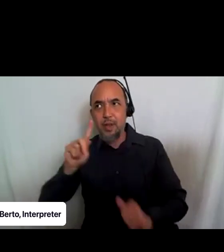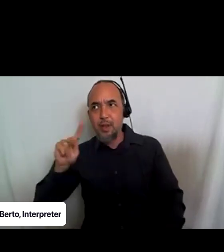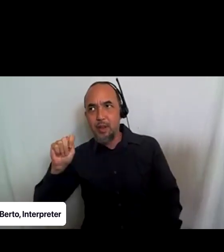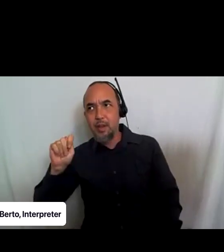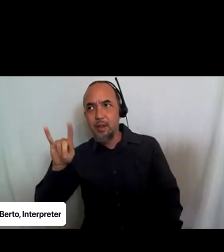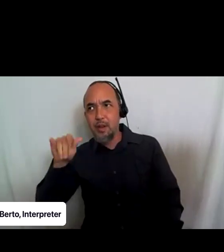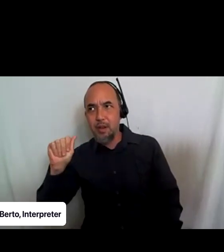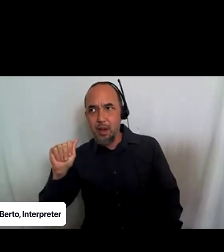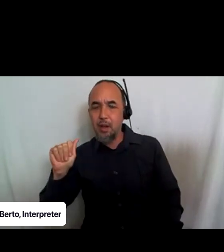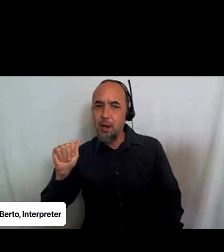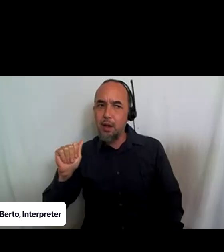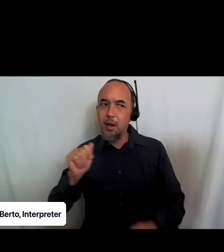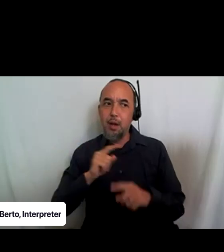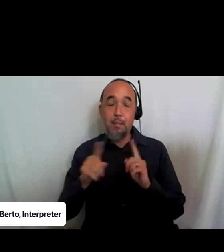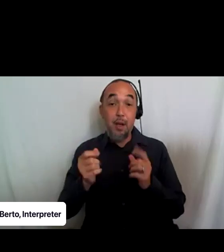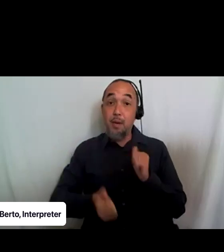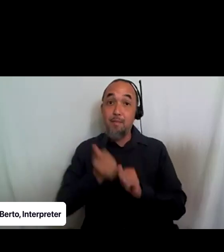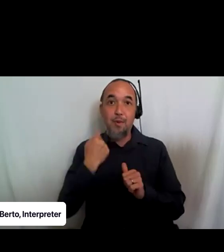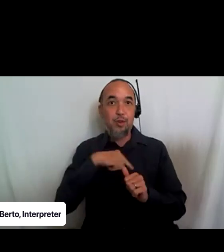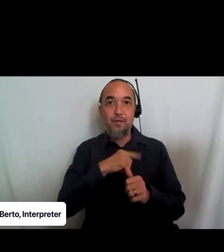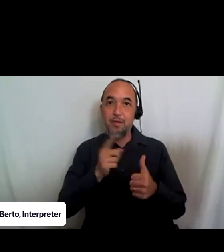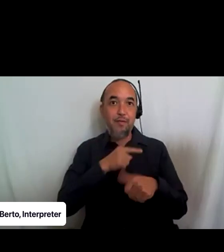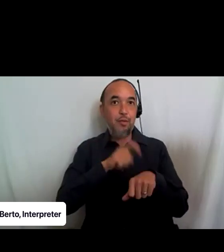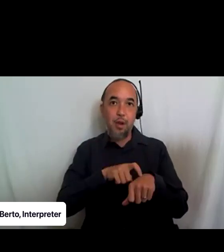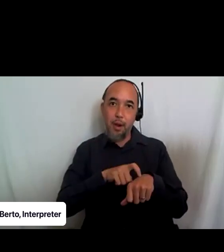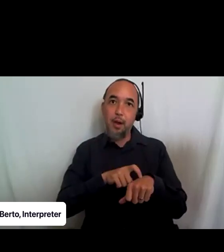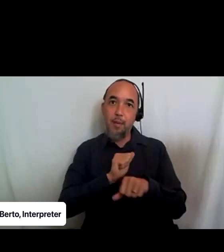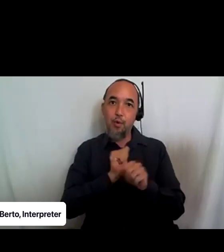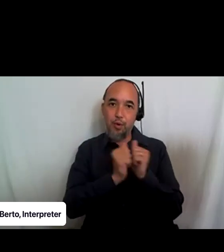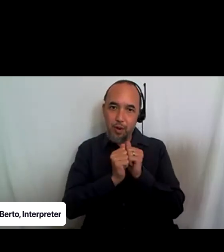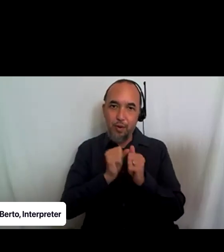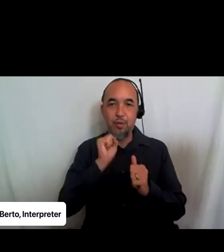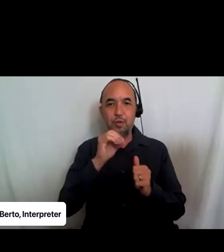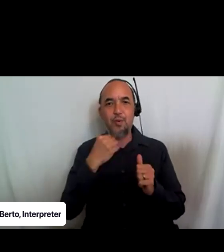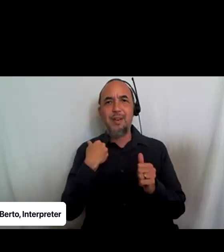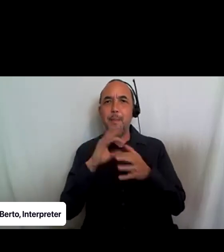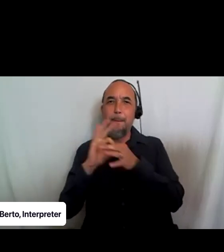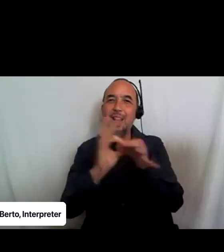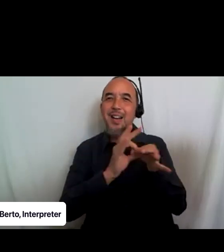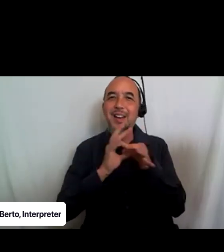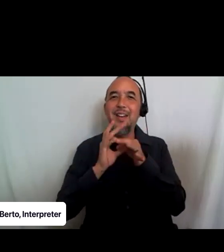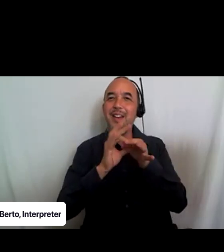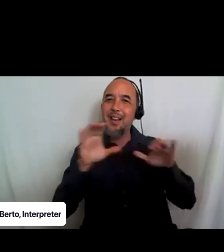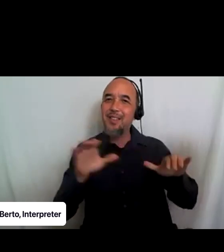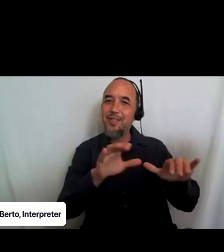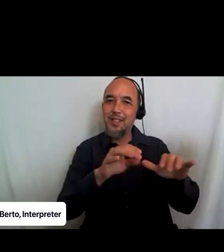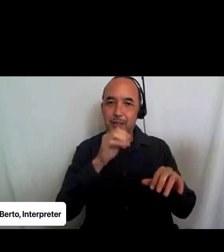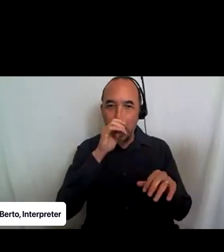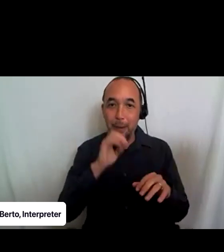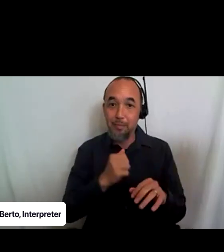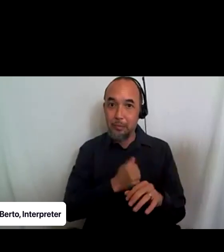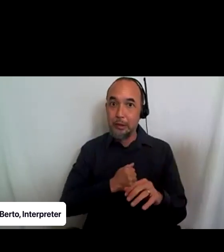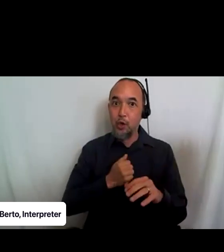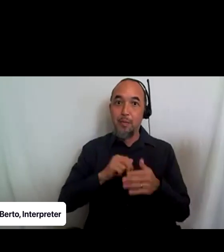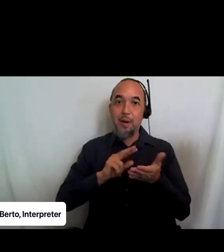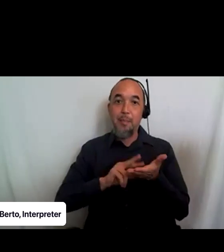together. So we did some bonding activities up top. Like I told you, sorry, my butter's melting, so I don't want